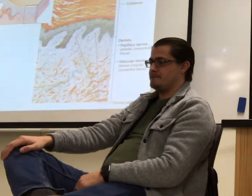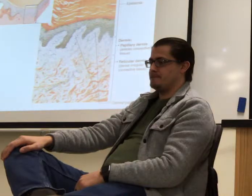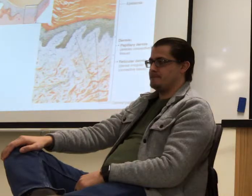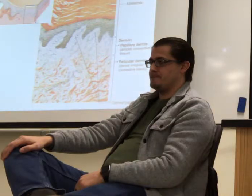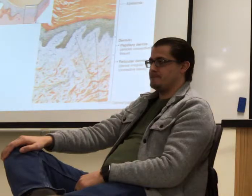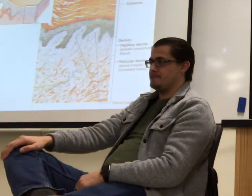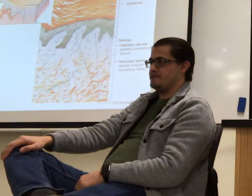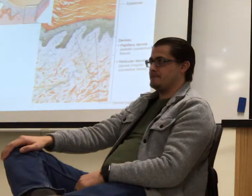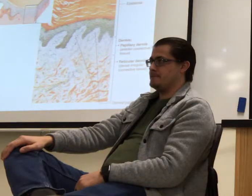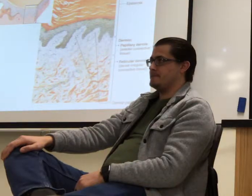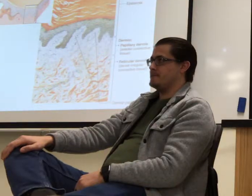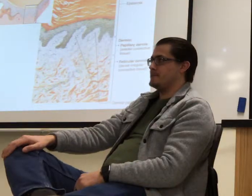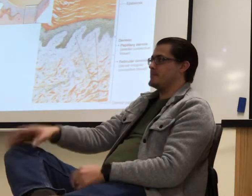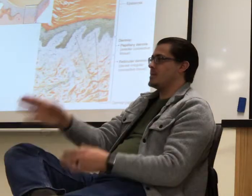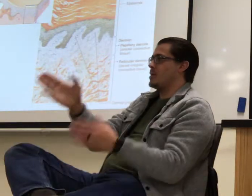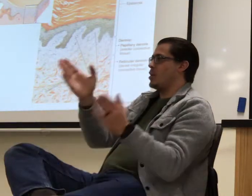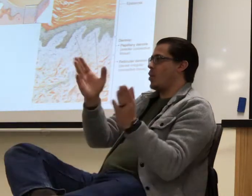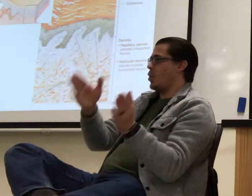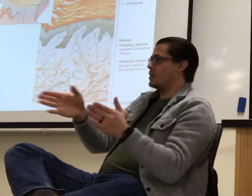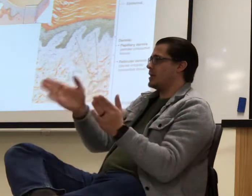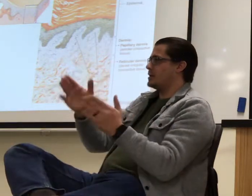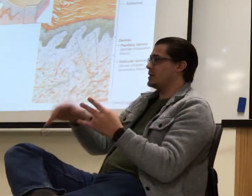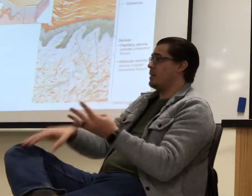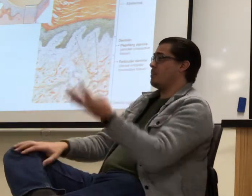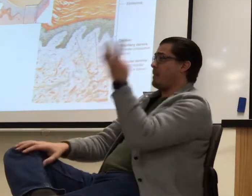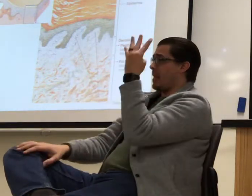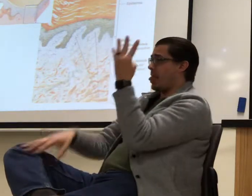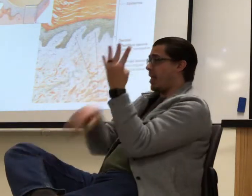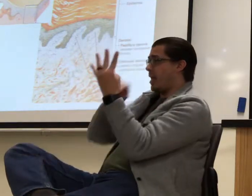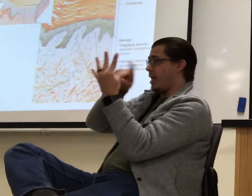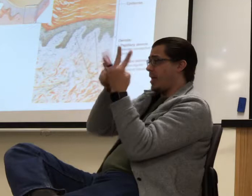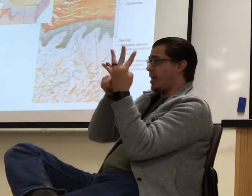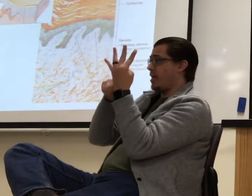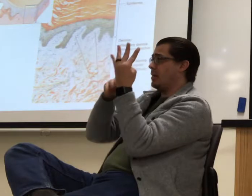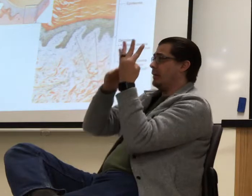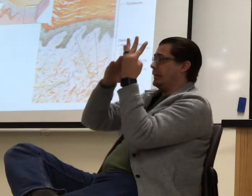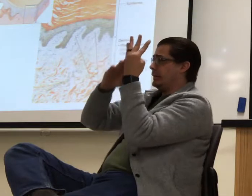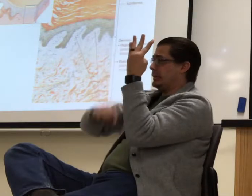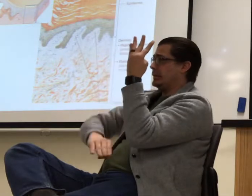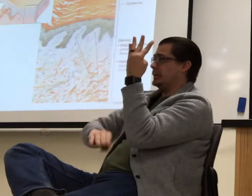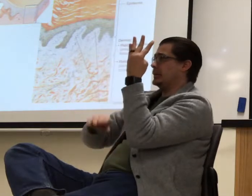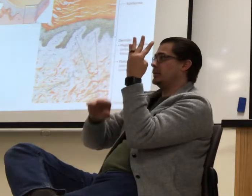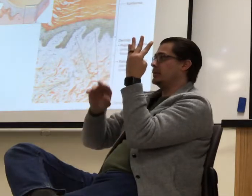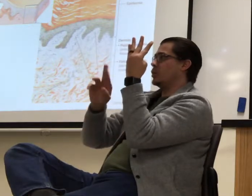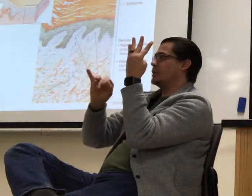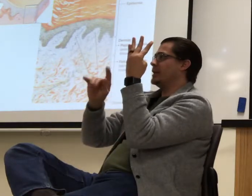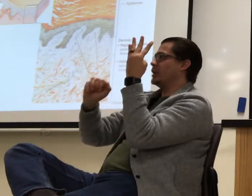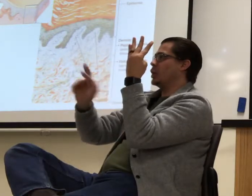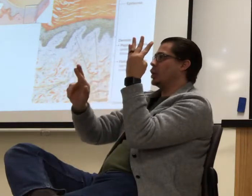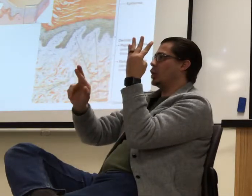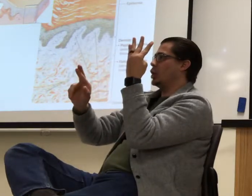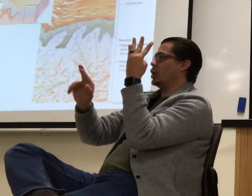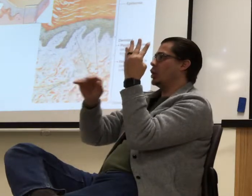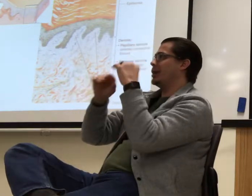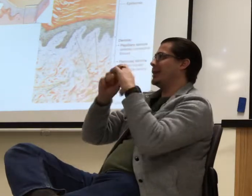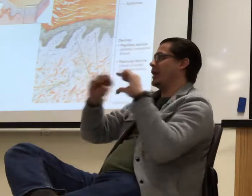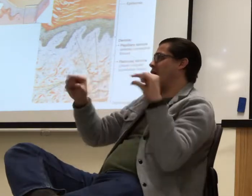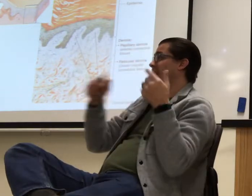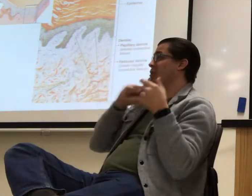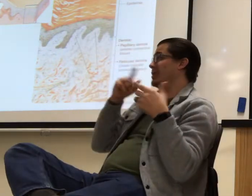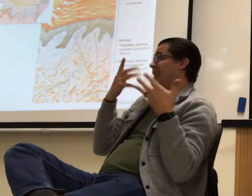So the organization, dermal papilla up top, reticular layer down below. That's pretty much